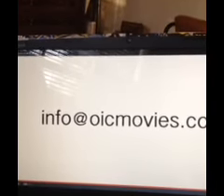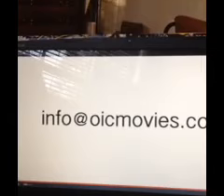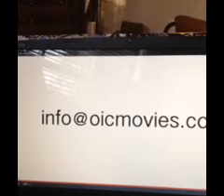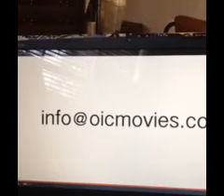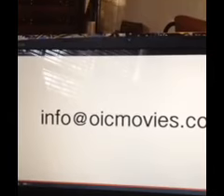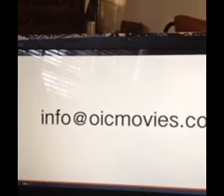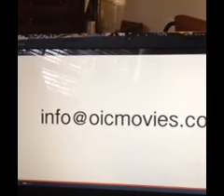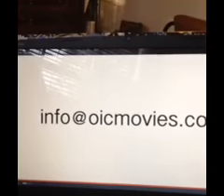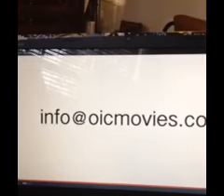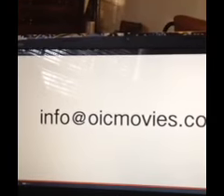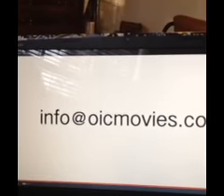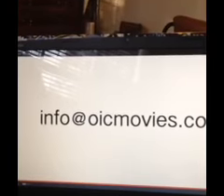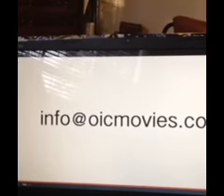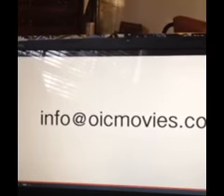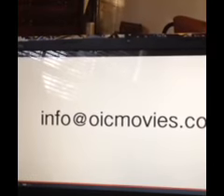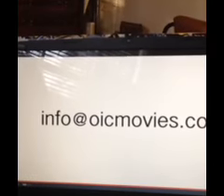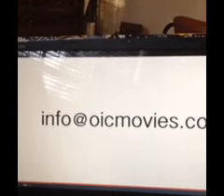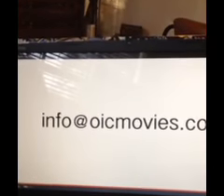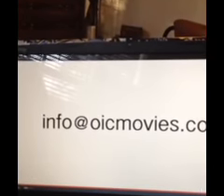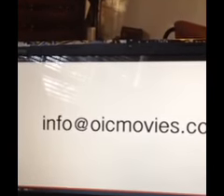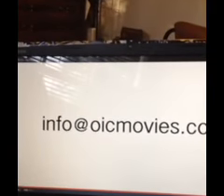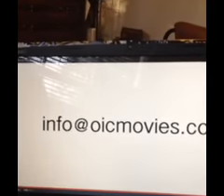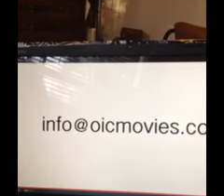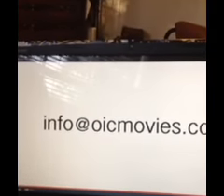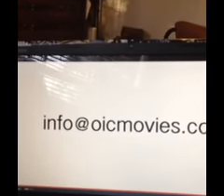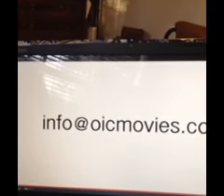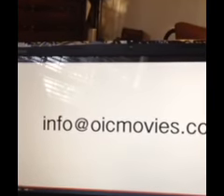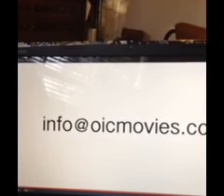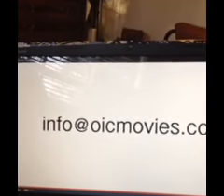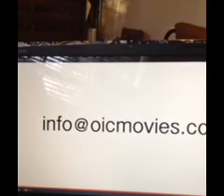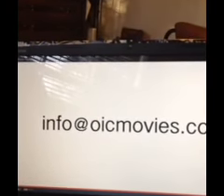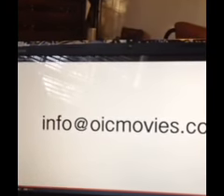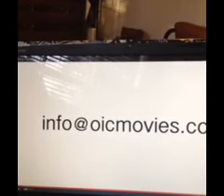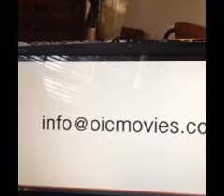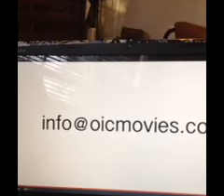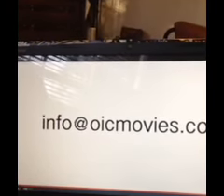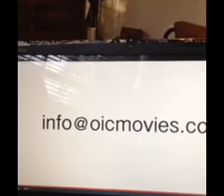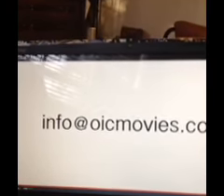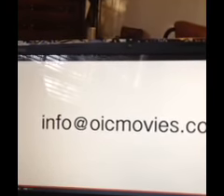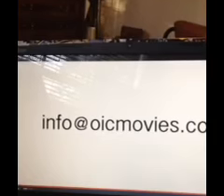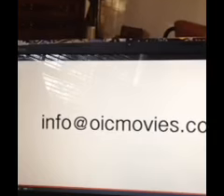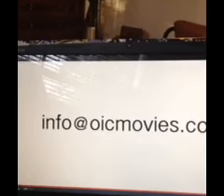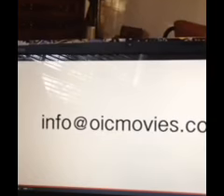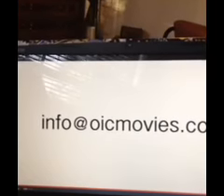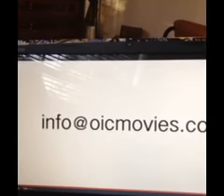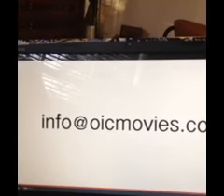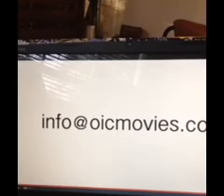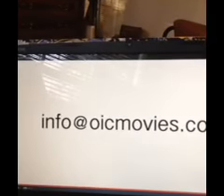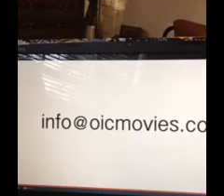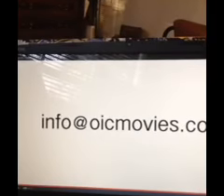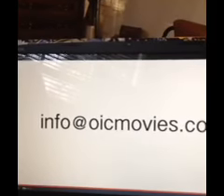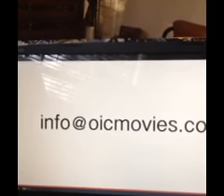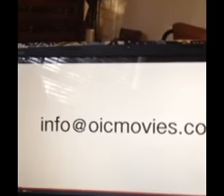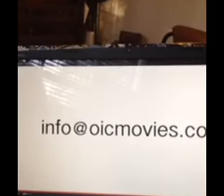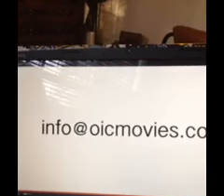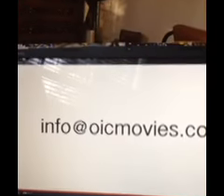continue to discuss, like deaf people in the hearing community. I would like to tell stories like things the deaf people want to talk